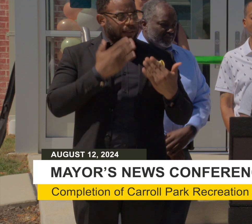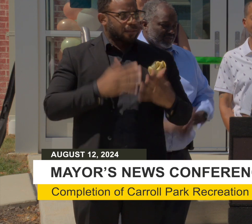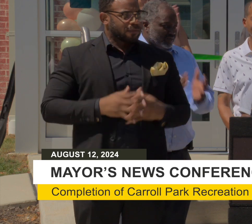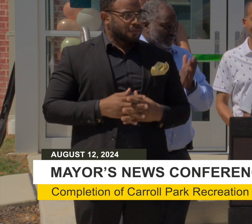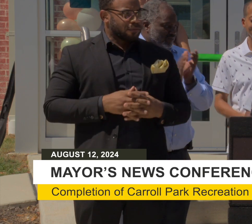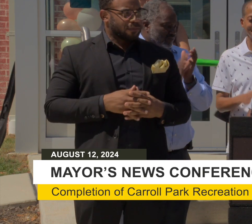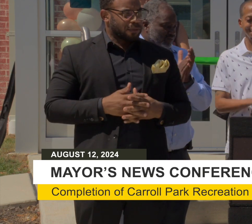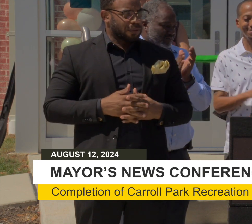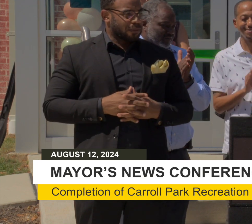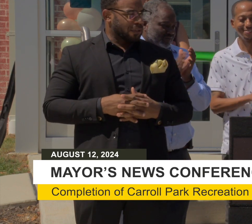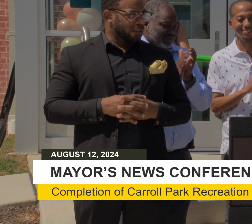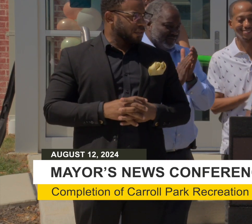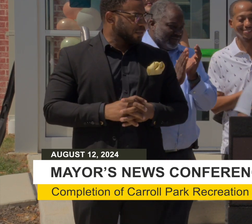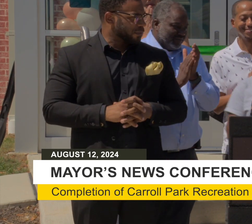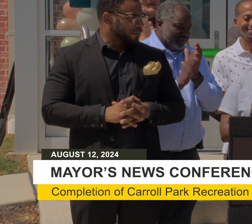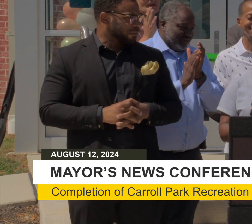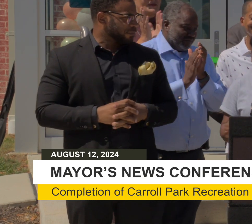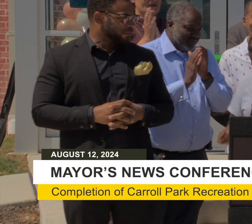all.